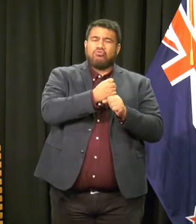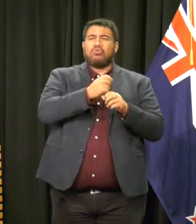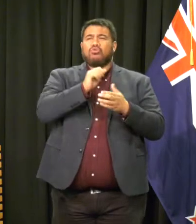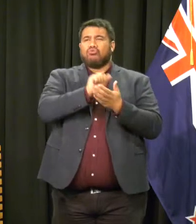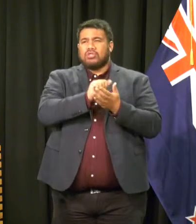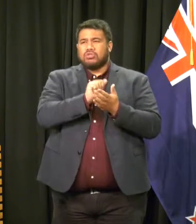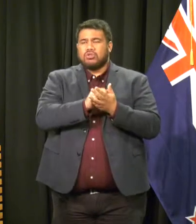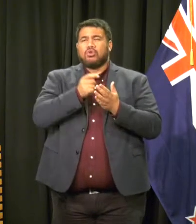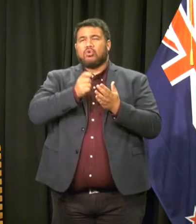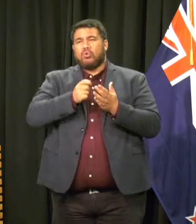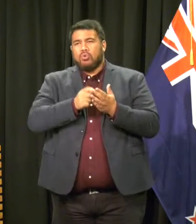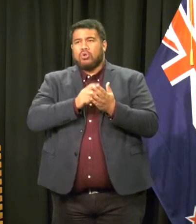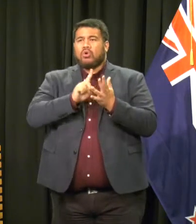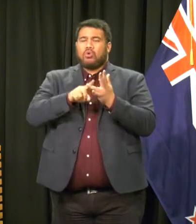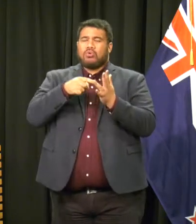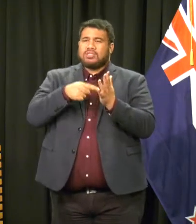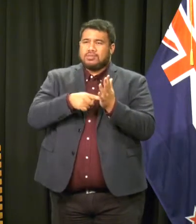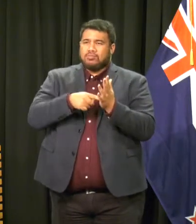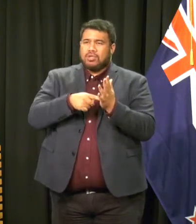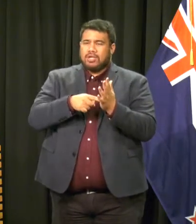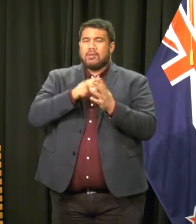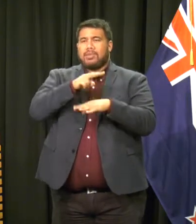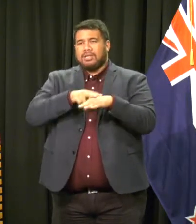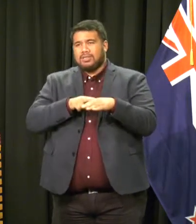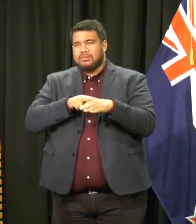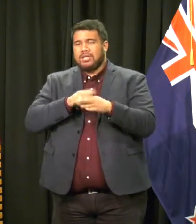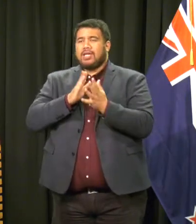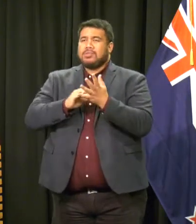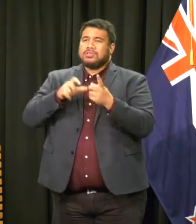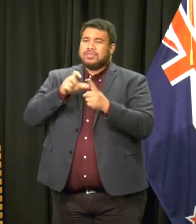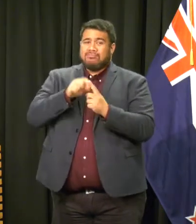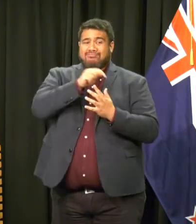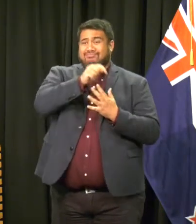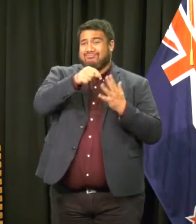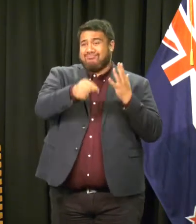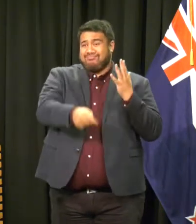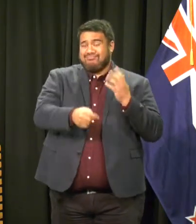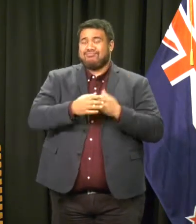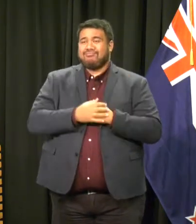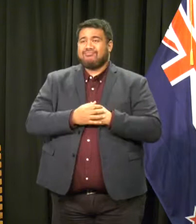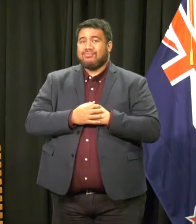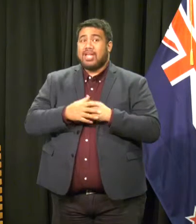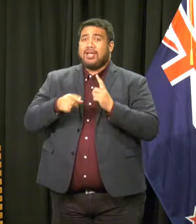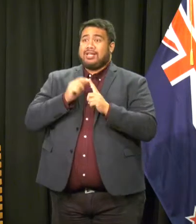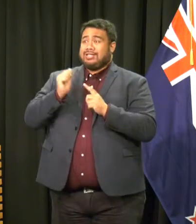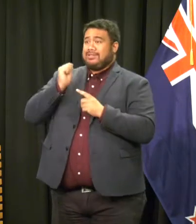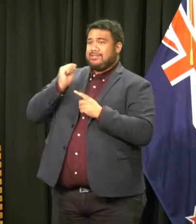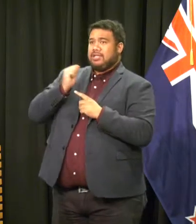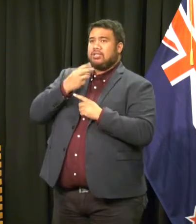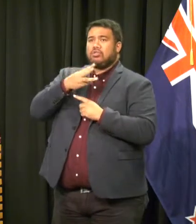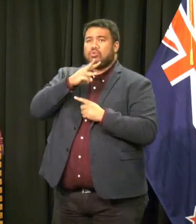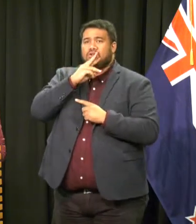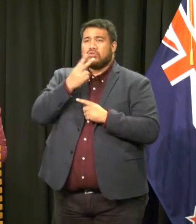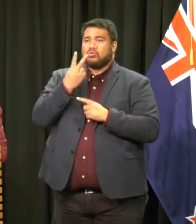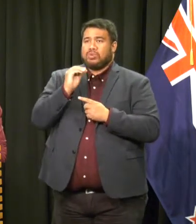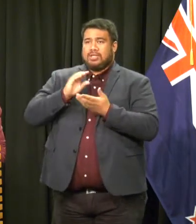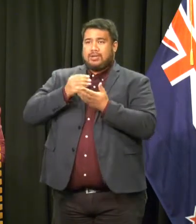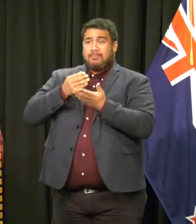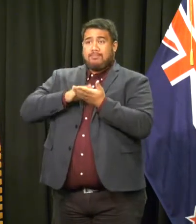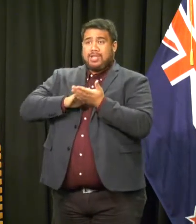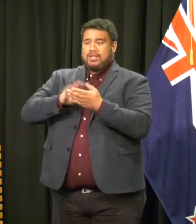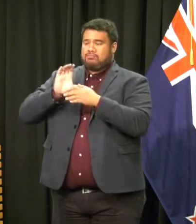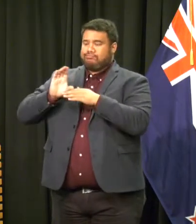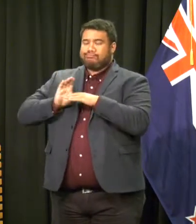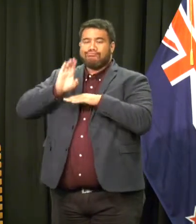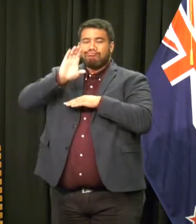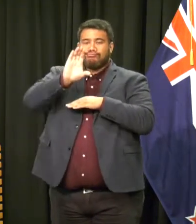Health, Justice, Oranga Tamariki, Police and Social Development. And as of yesterday, $320 million